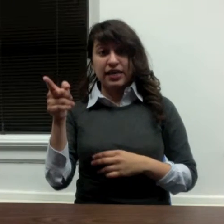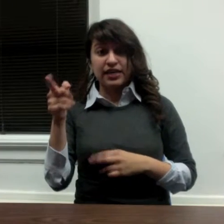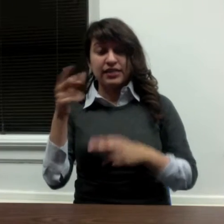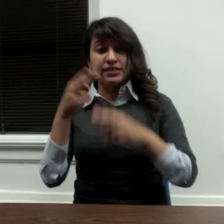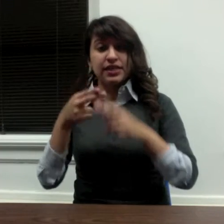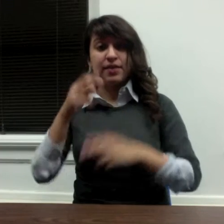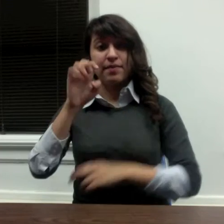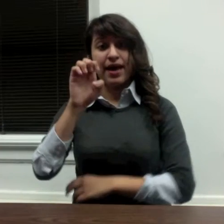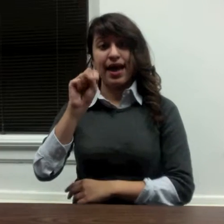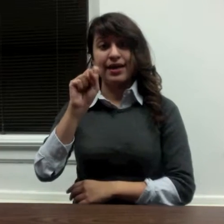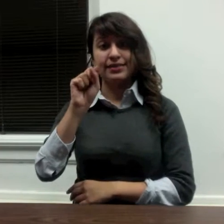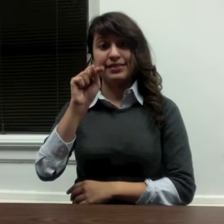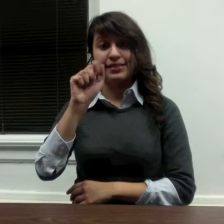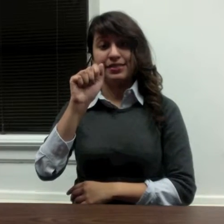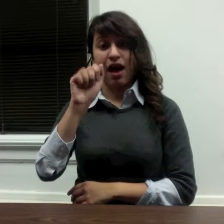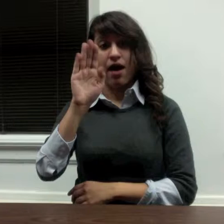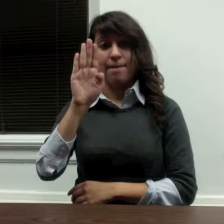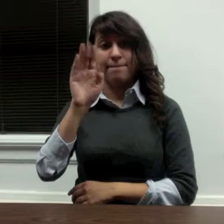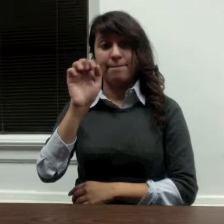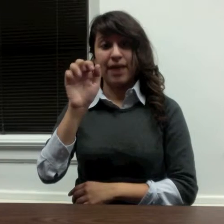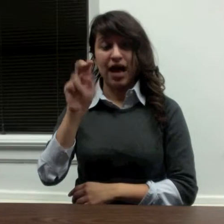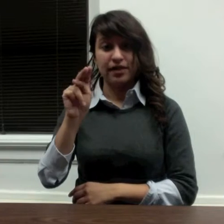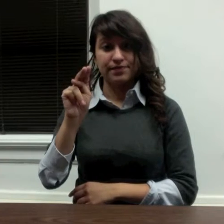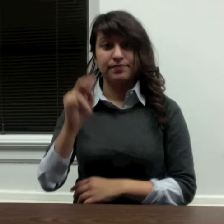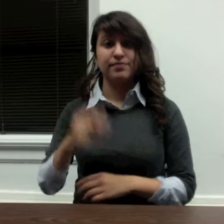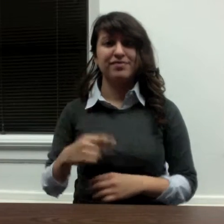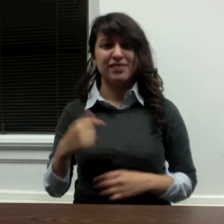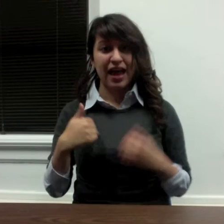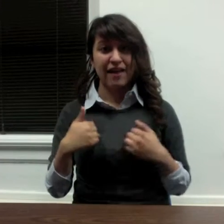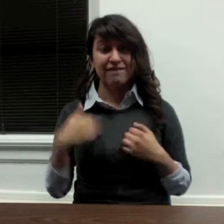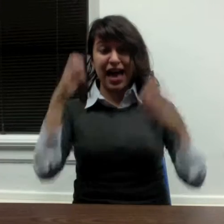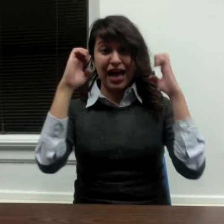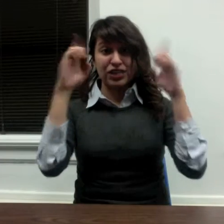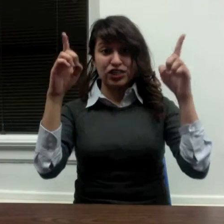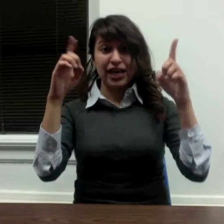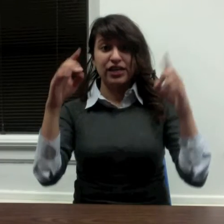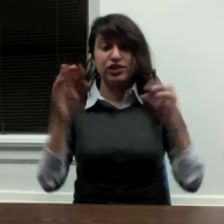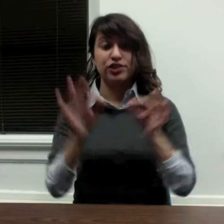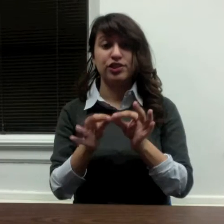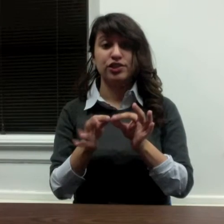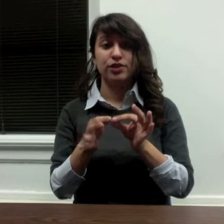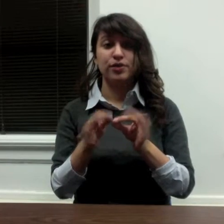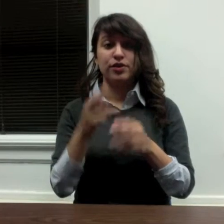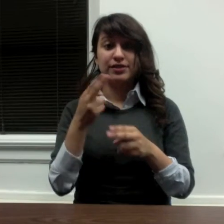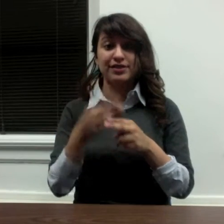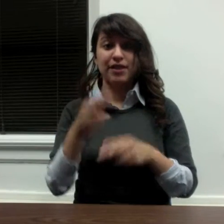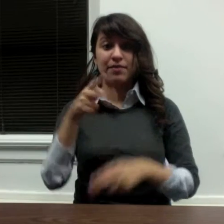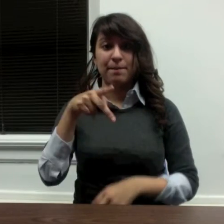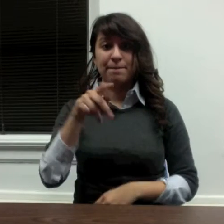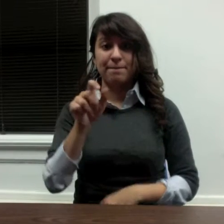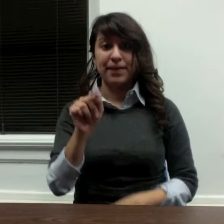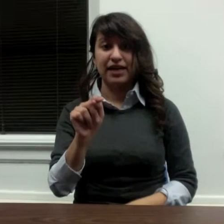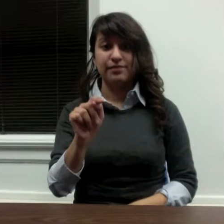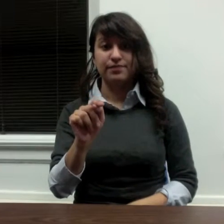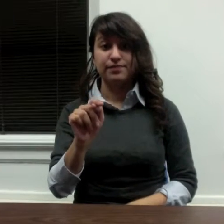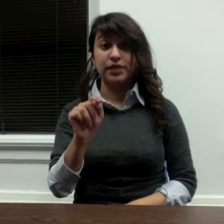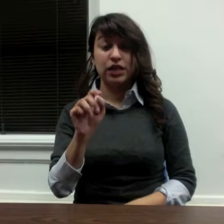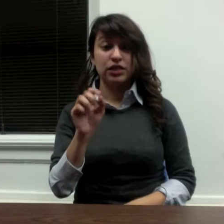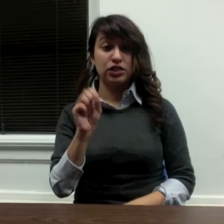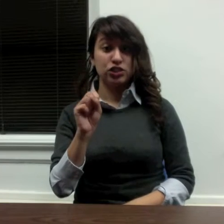And then we have an educational interpreter whose name is Pat. So the 4 of us